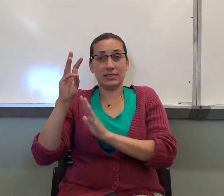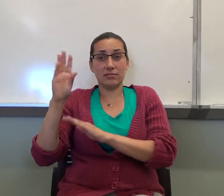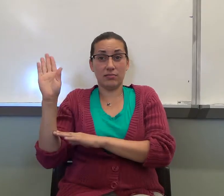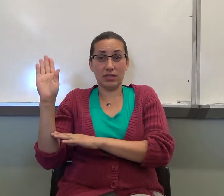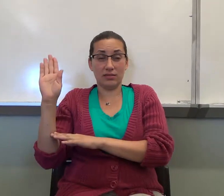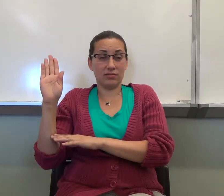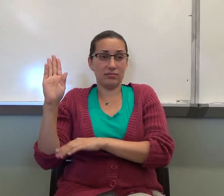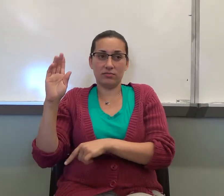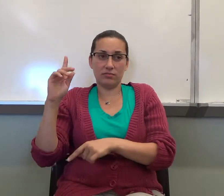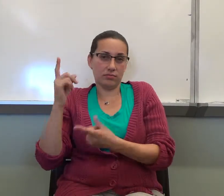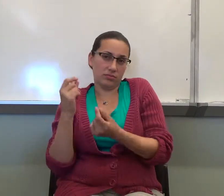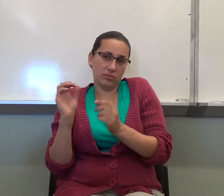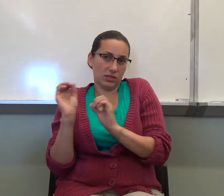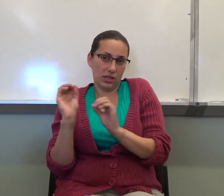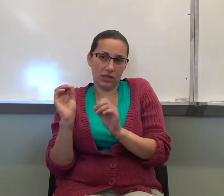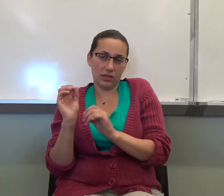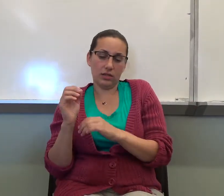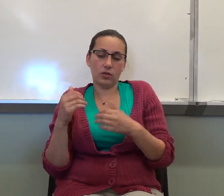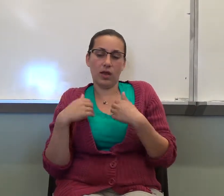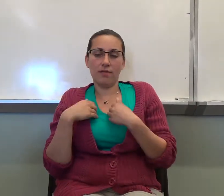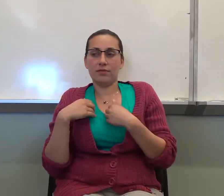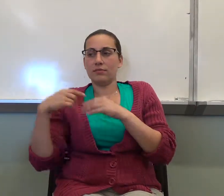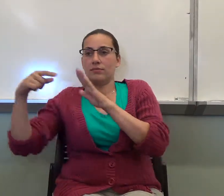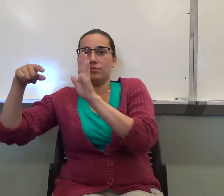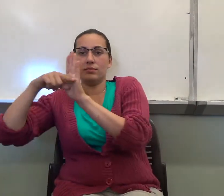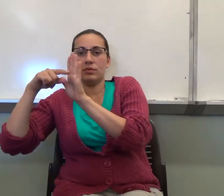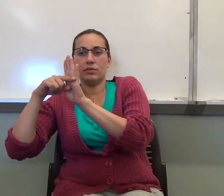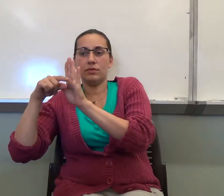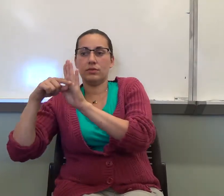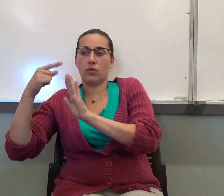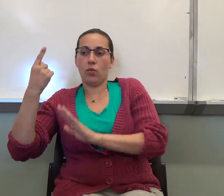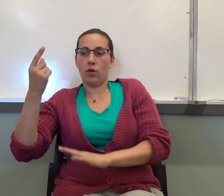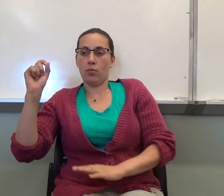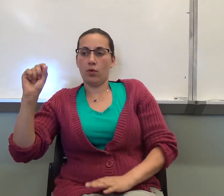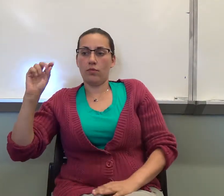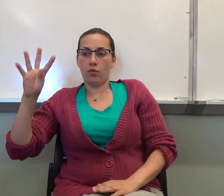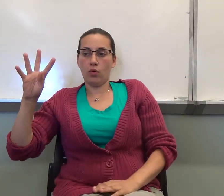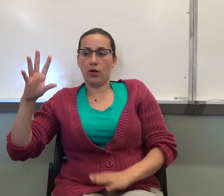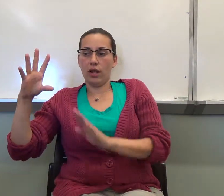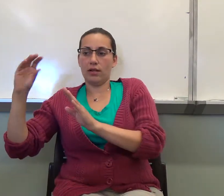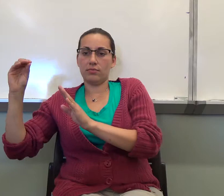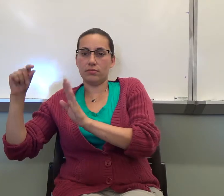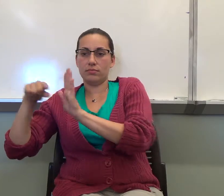take the minus 1.4 and minus 2.1, add them together and get a